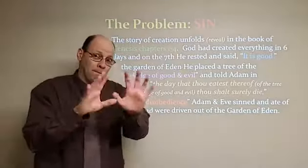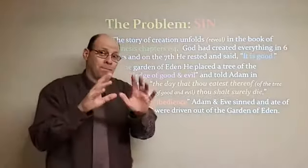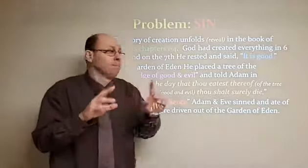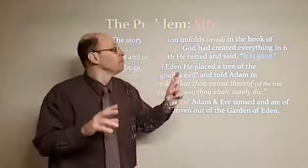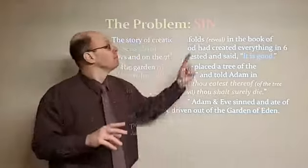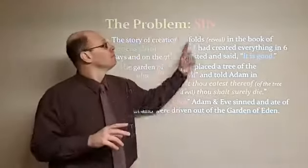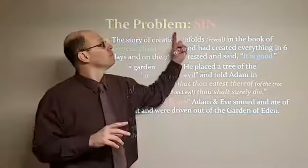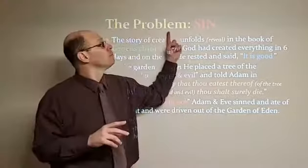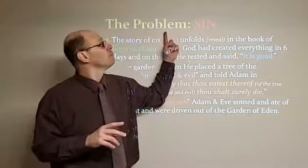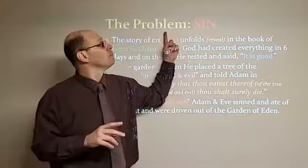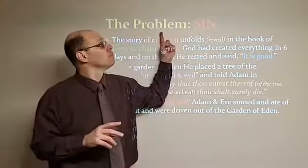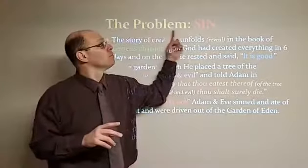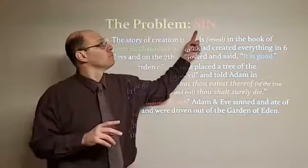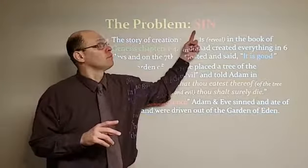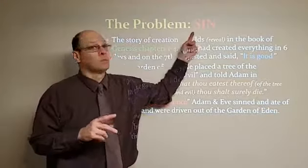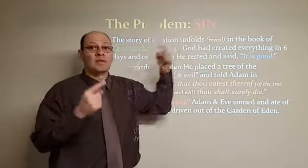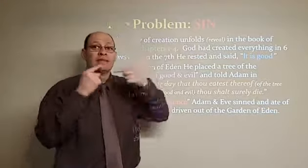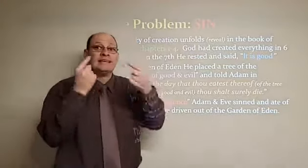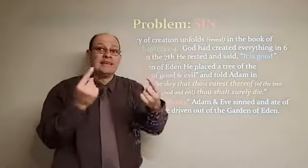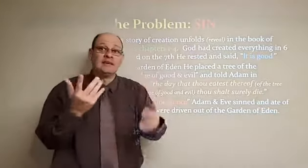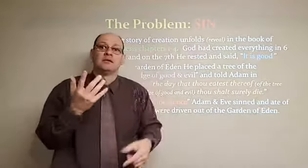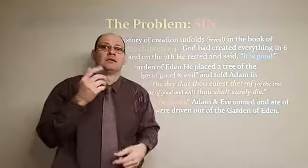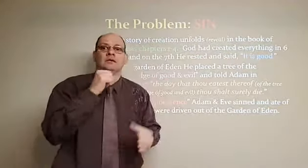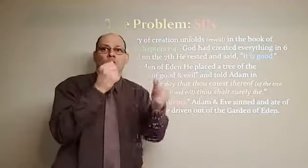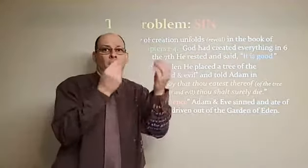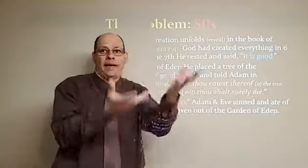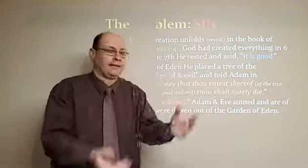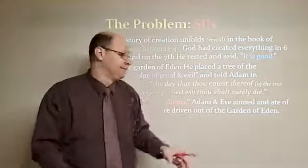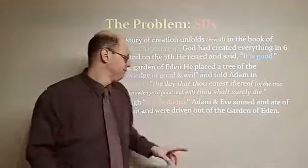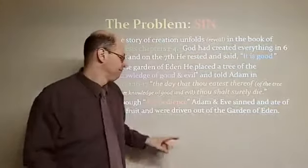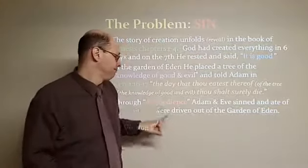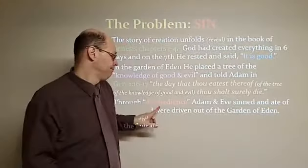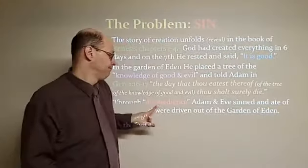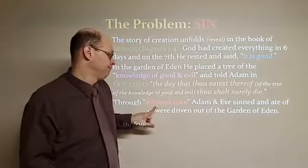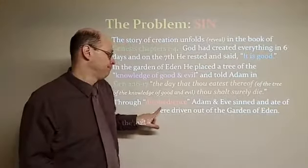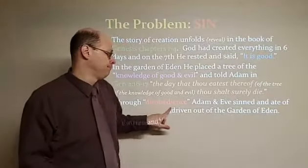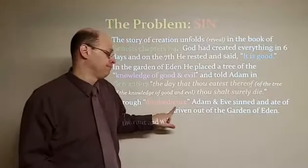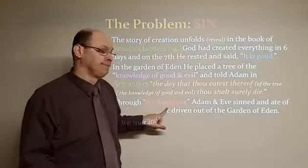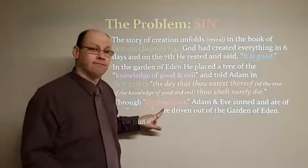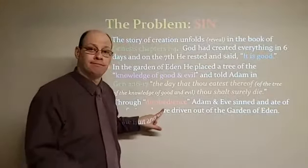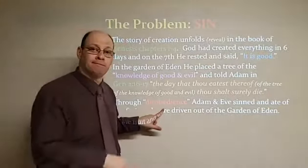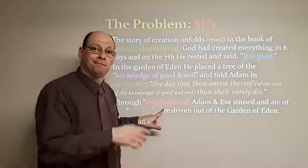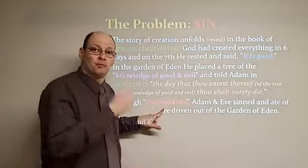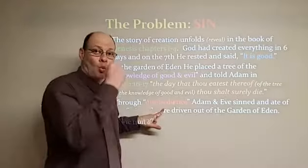now there became a problem and we see that there was sin and the sin was disobedience